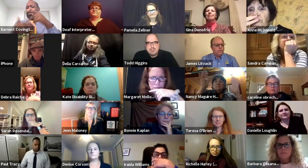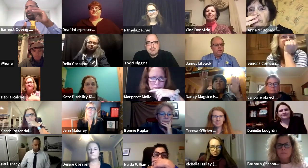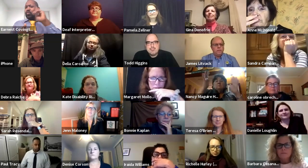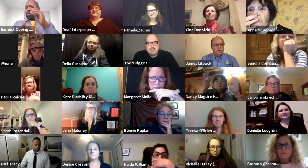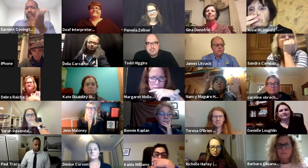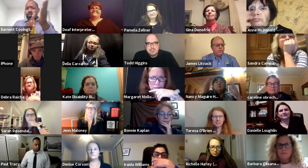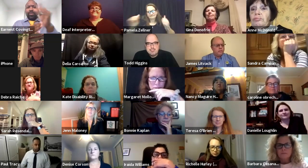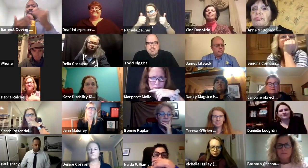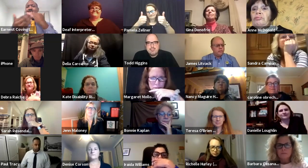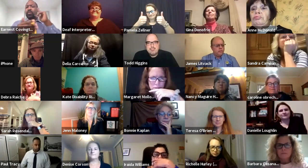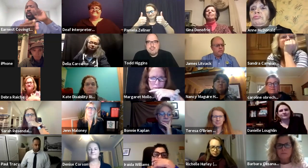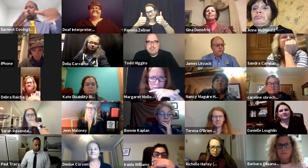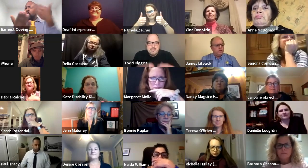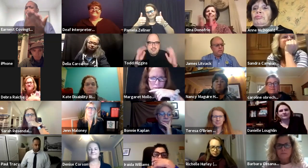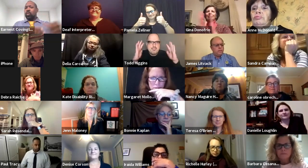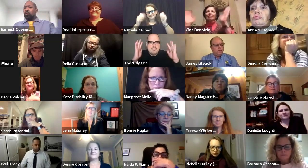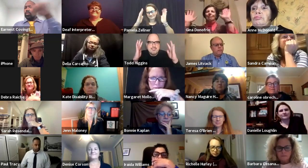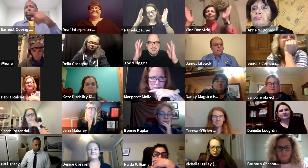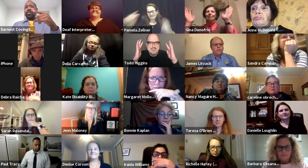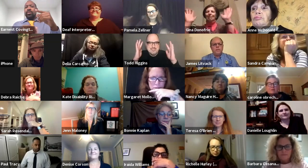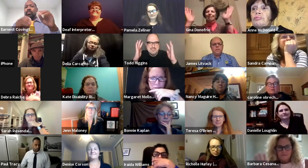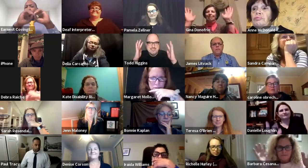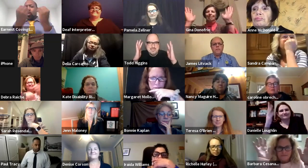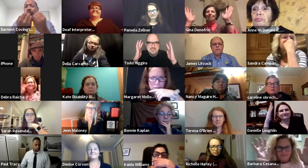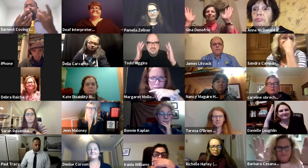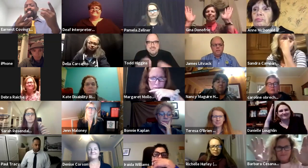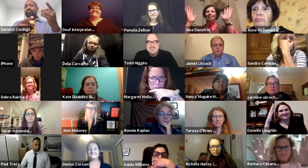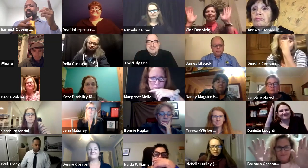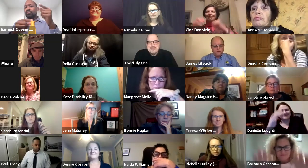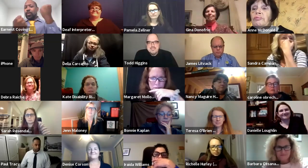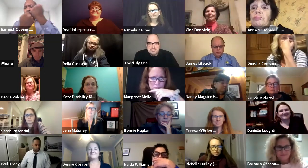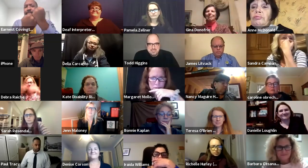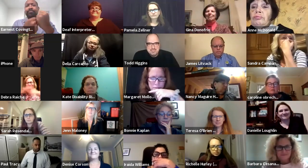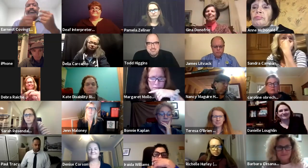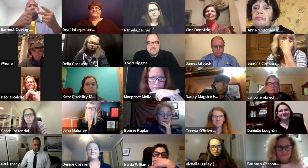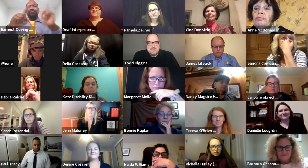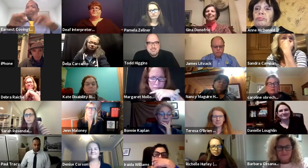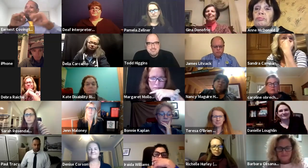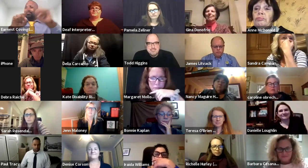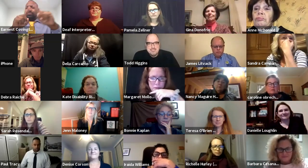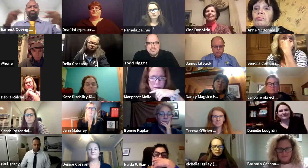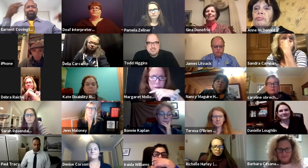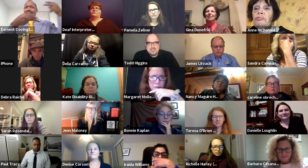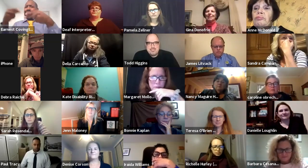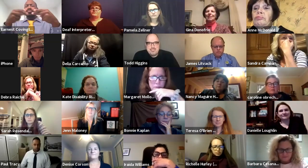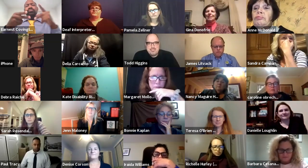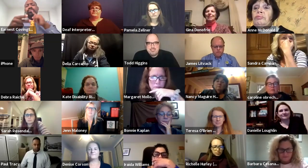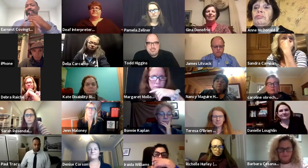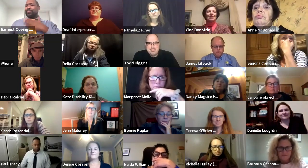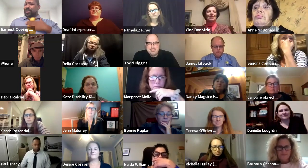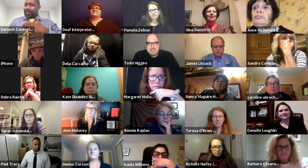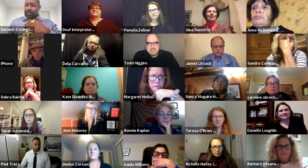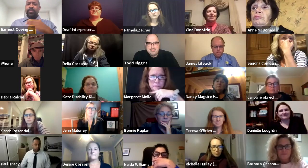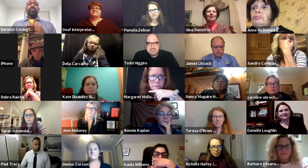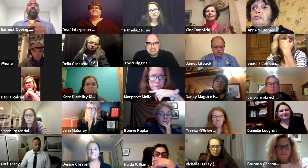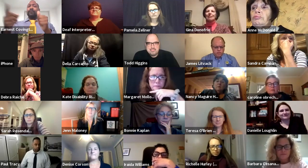been right there too, supporting her. So I want to thank my staff and all the organizations who've sponsored us tonight